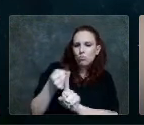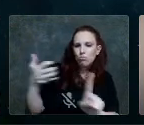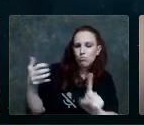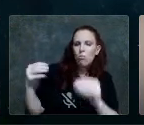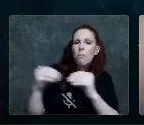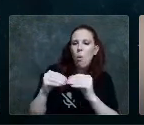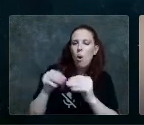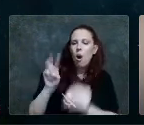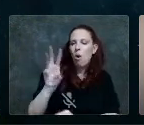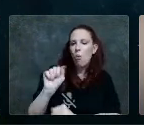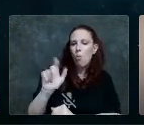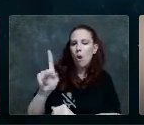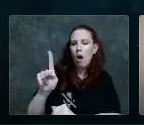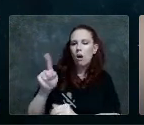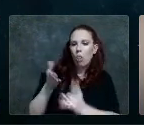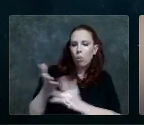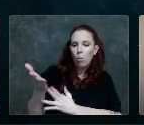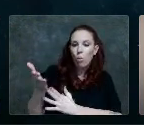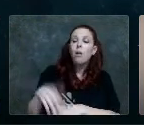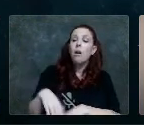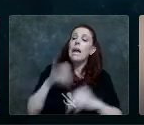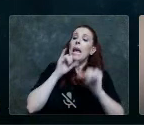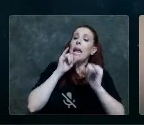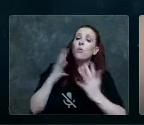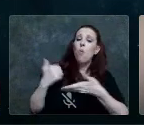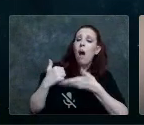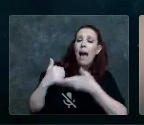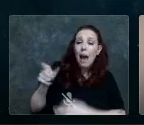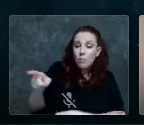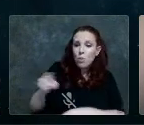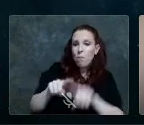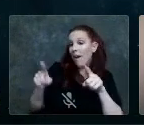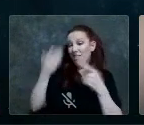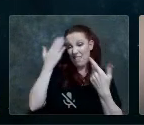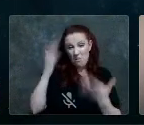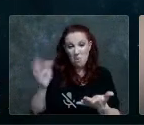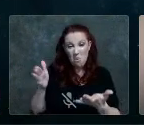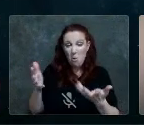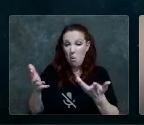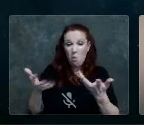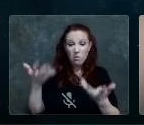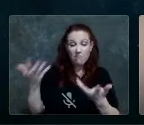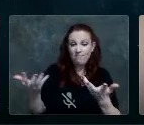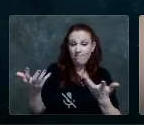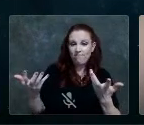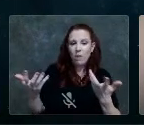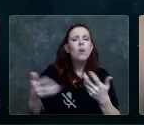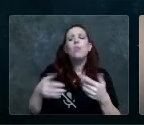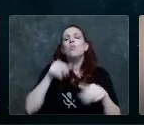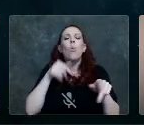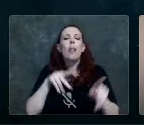But this is still kind of a dance. Like interviewers are trying to be helpful, but they don't know. Maybe they don't, you don't let them waste your